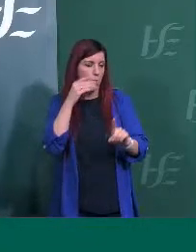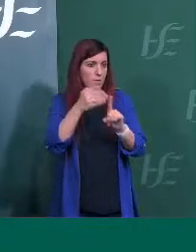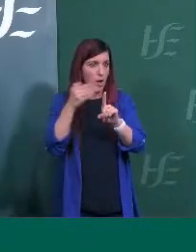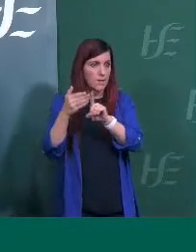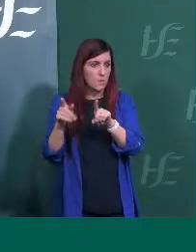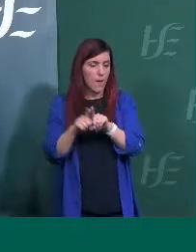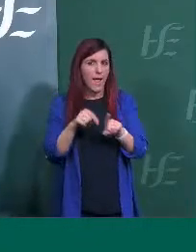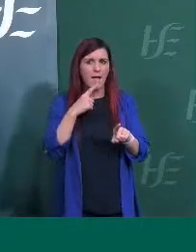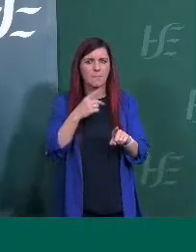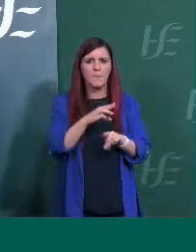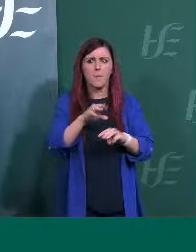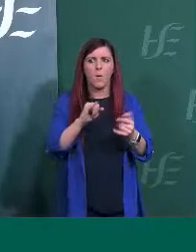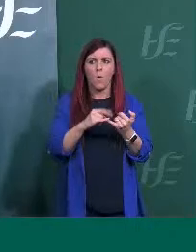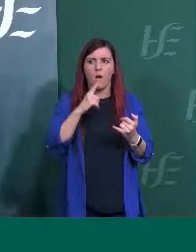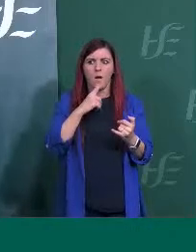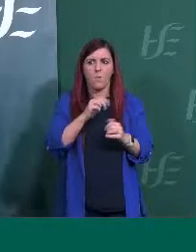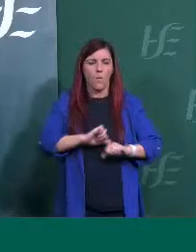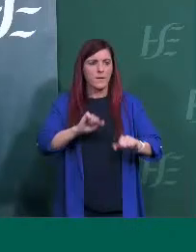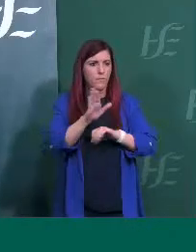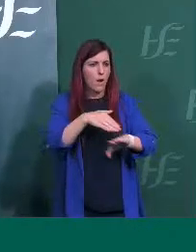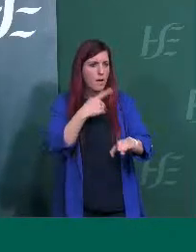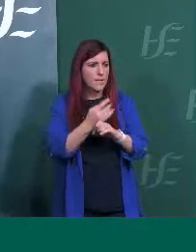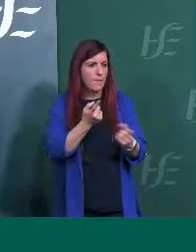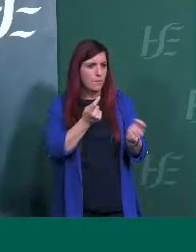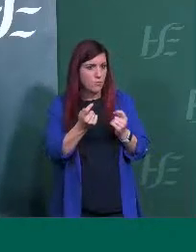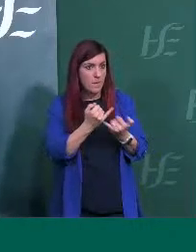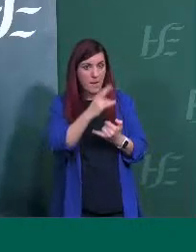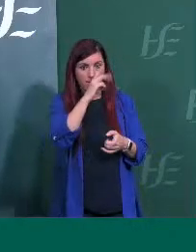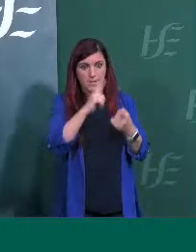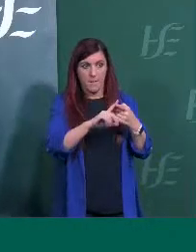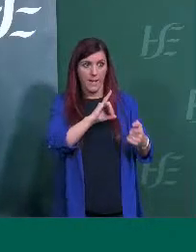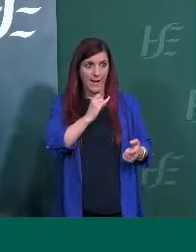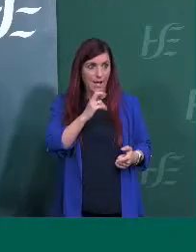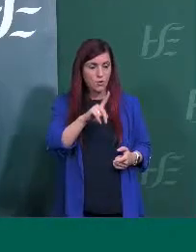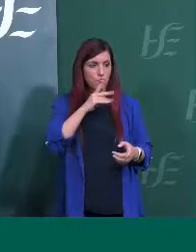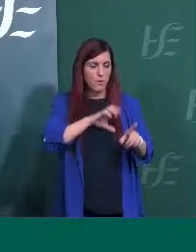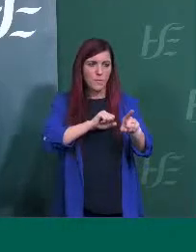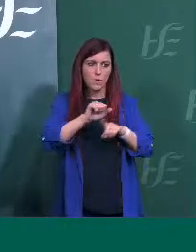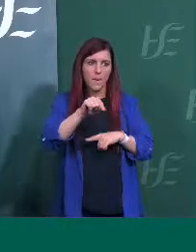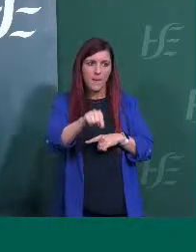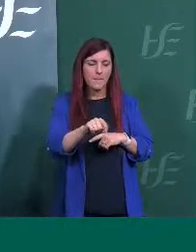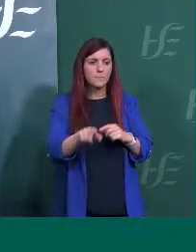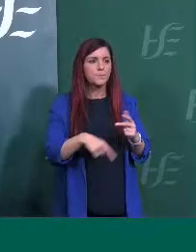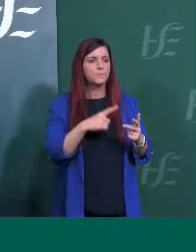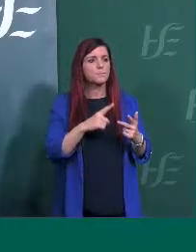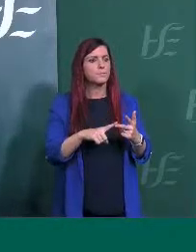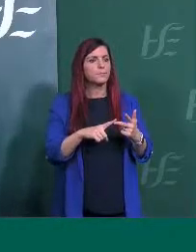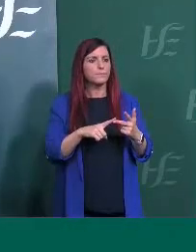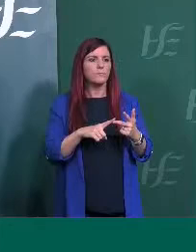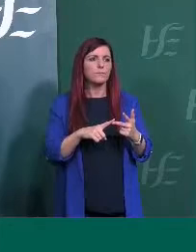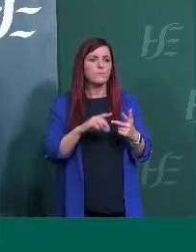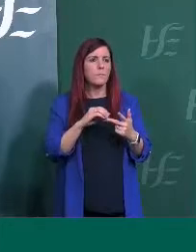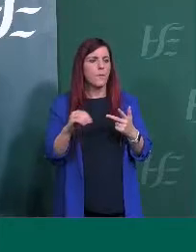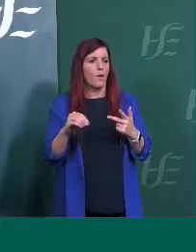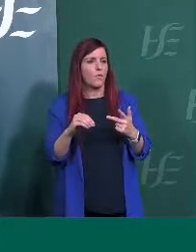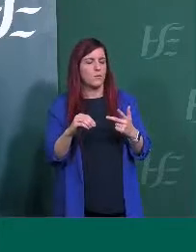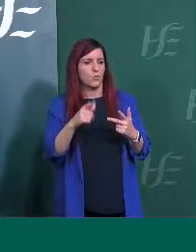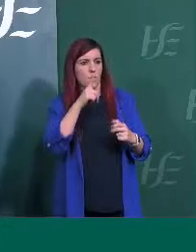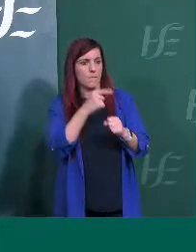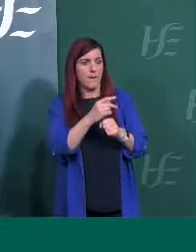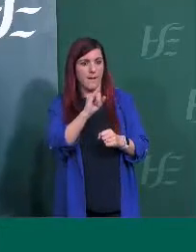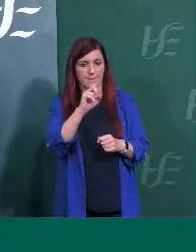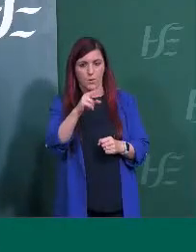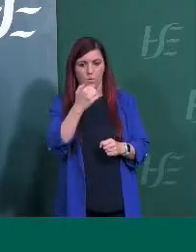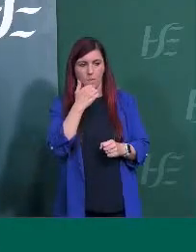people awaiting treatment and assessment of cancer clinics. And the bottom black graph shows those in ITU, again creeping